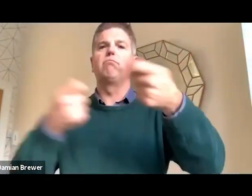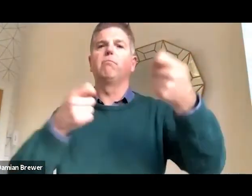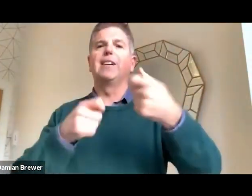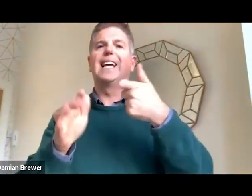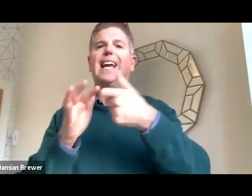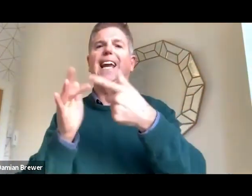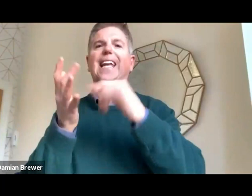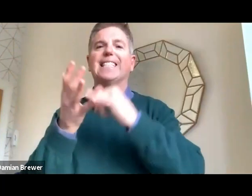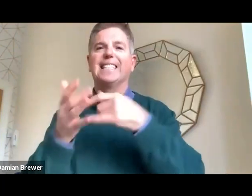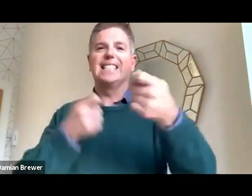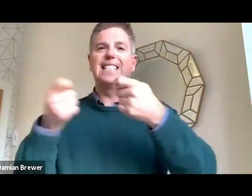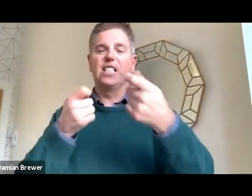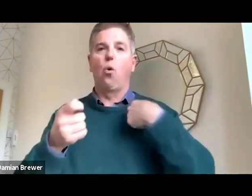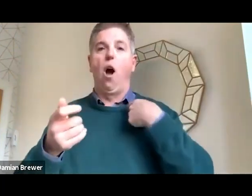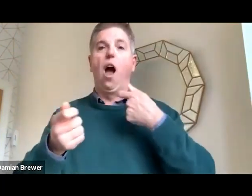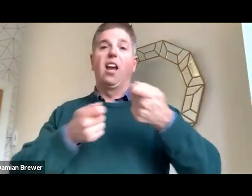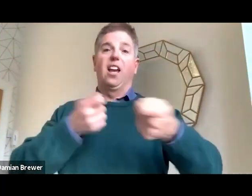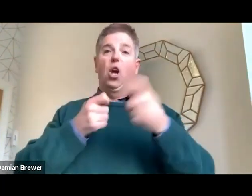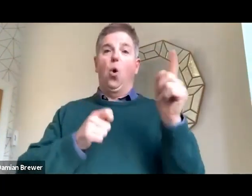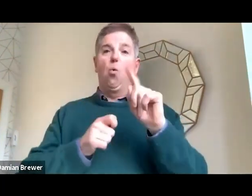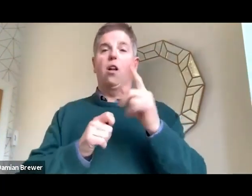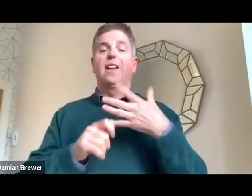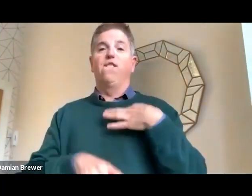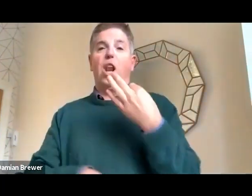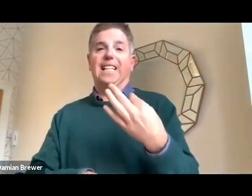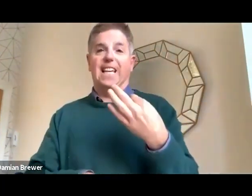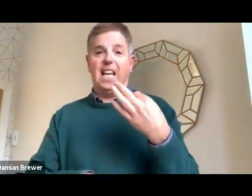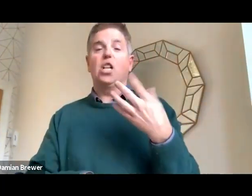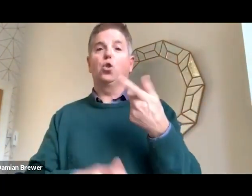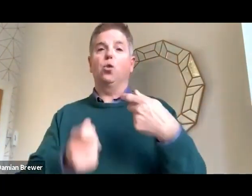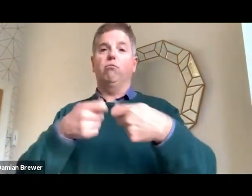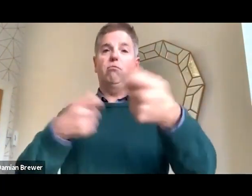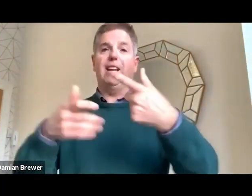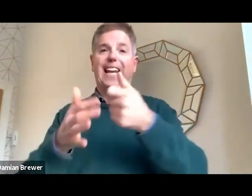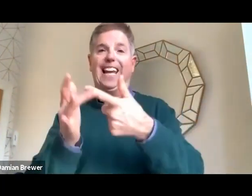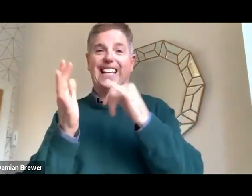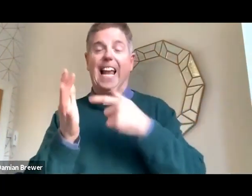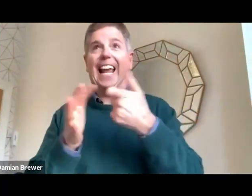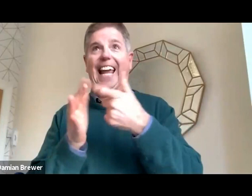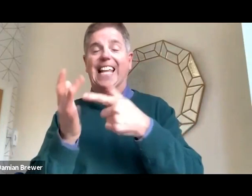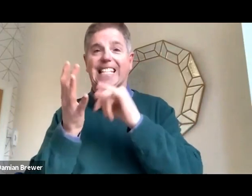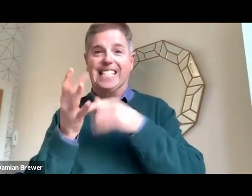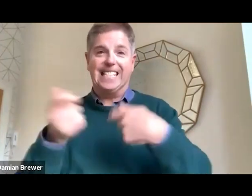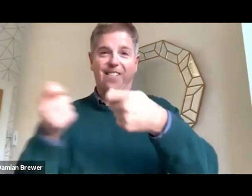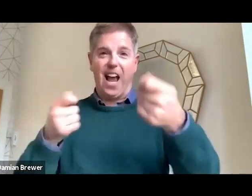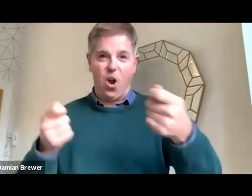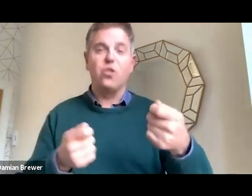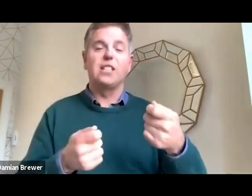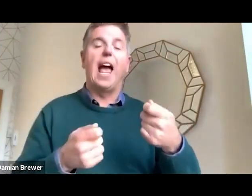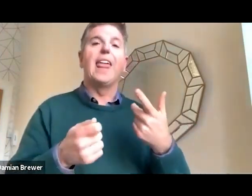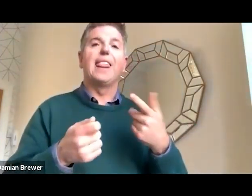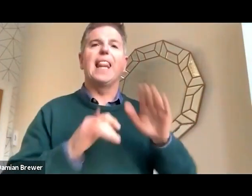areas are set up for people to go and have their COVID tests done. So I basically organise, I do a bit of